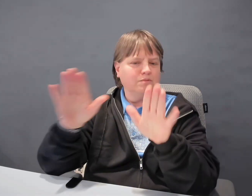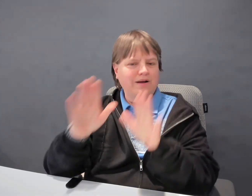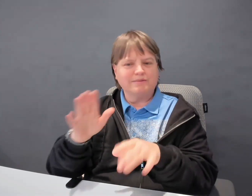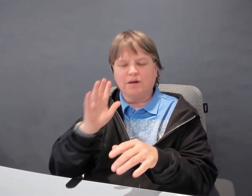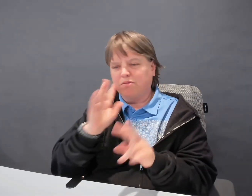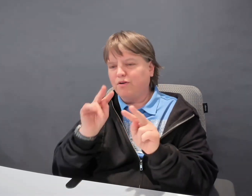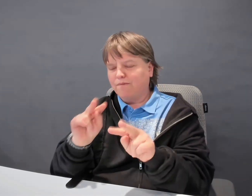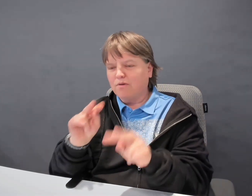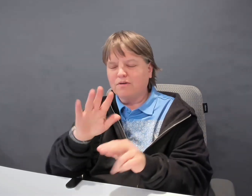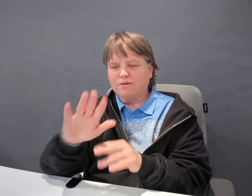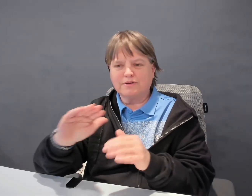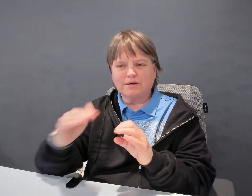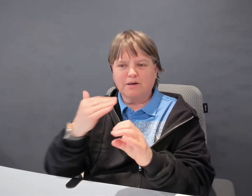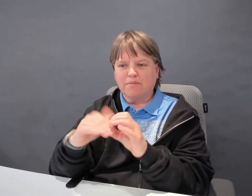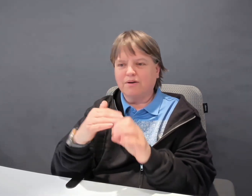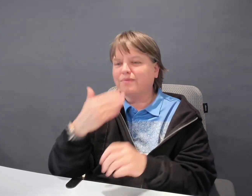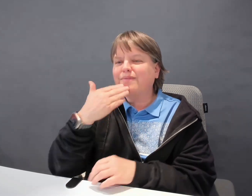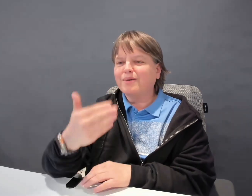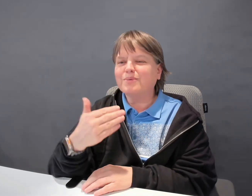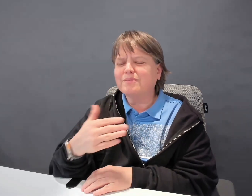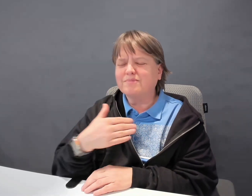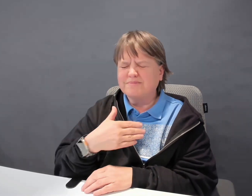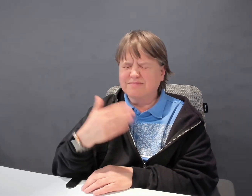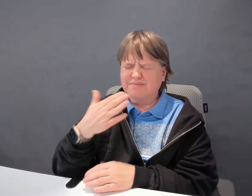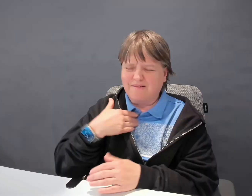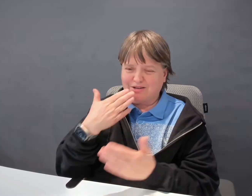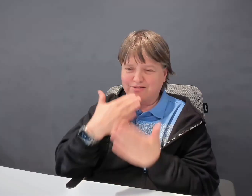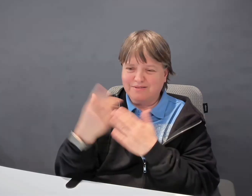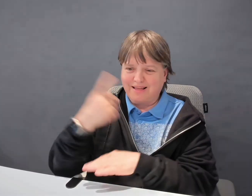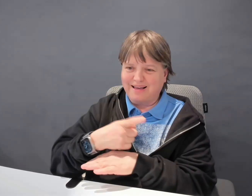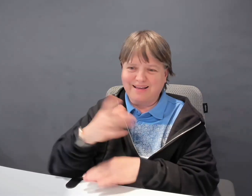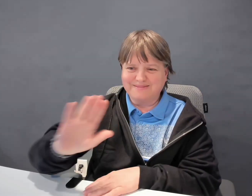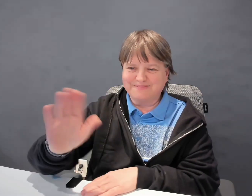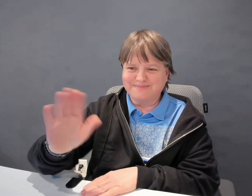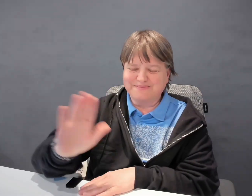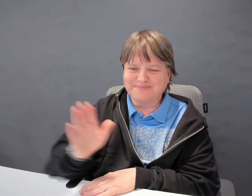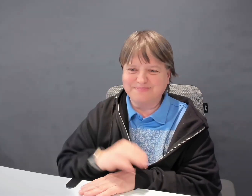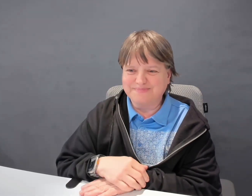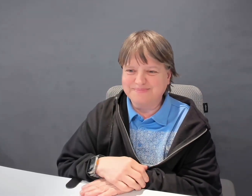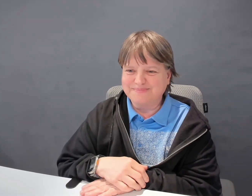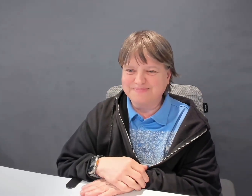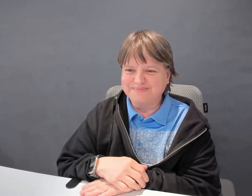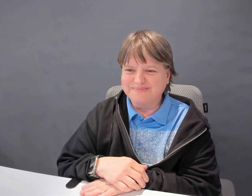Email would be great. I look forward to receiving that email. Thank you very much. I hope you have a great day. All right.